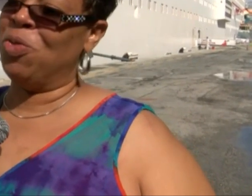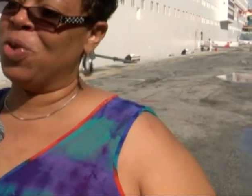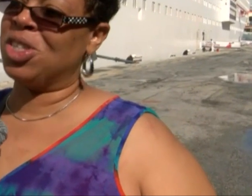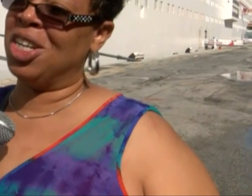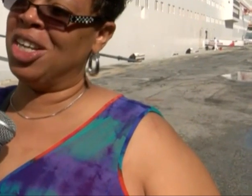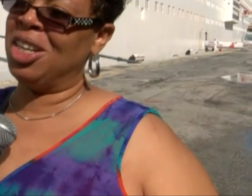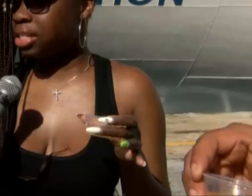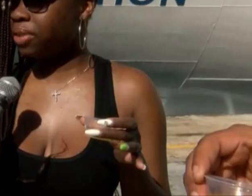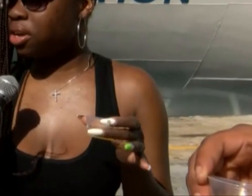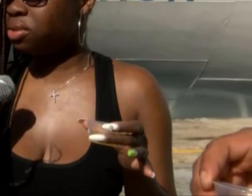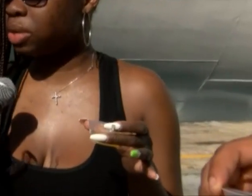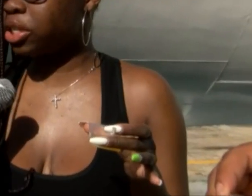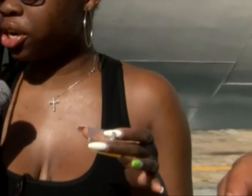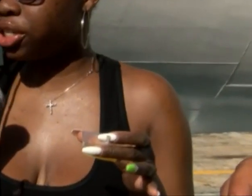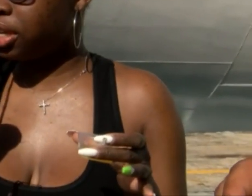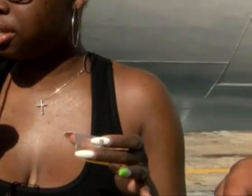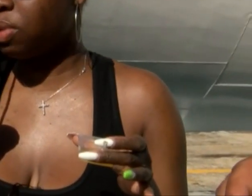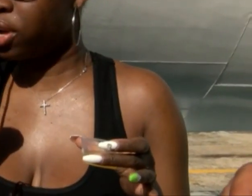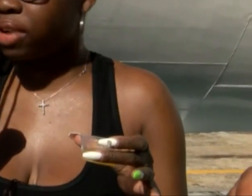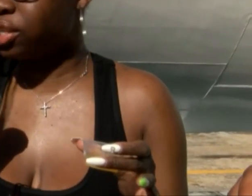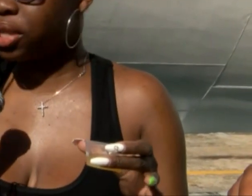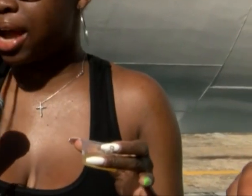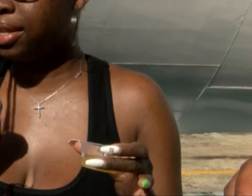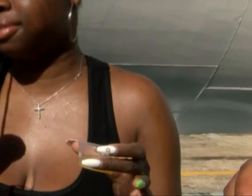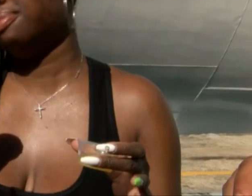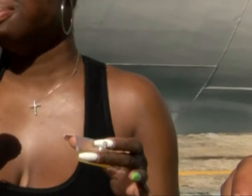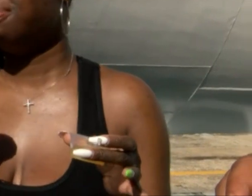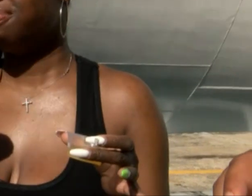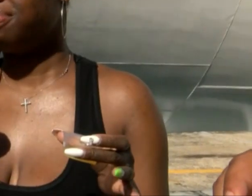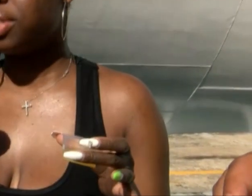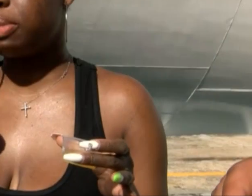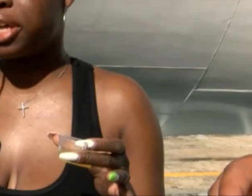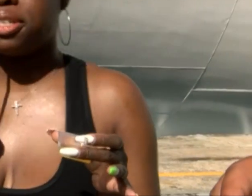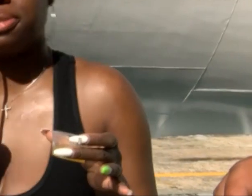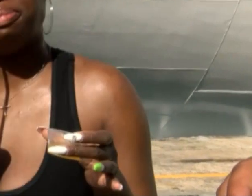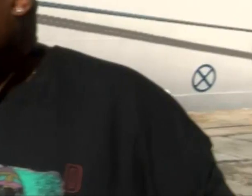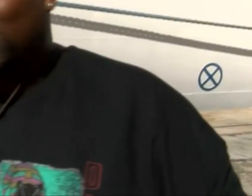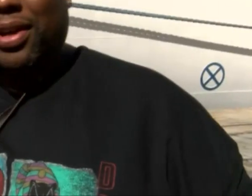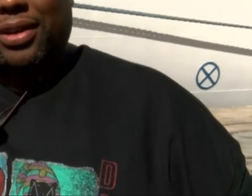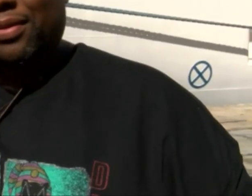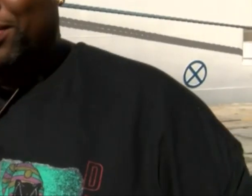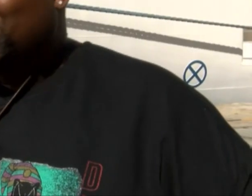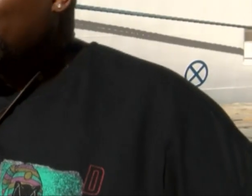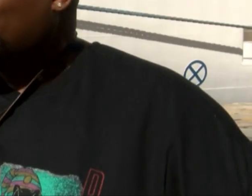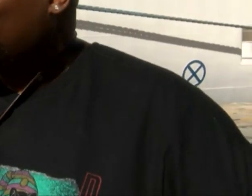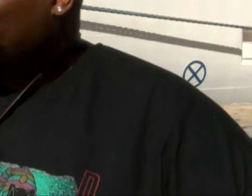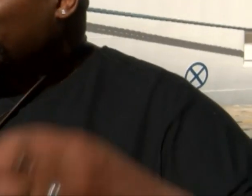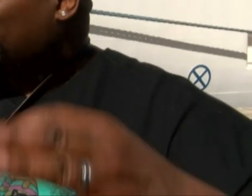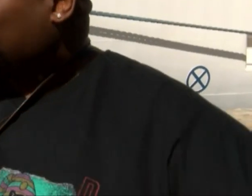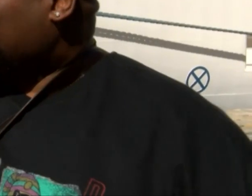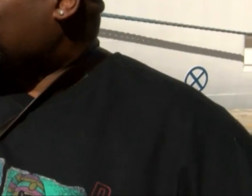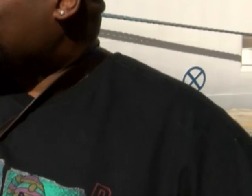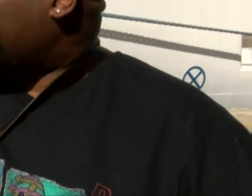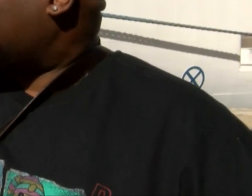long, unfortunately. I'm definitely going to do some excursions and walk around to the island. It's going to be nice. Feels good. Feels nice. I want to get